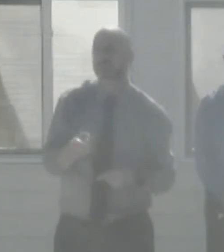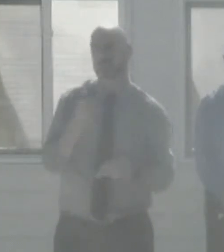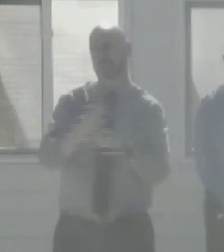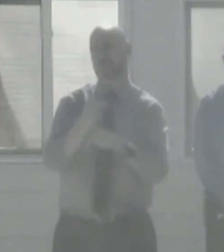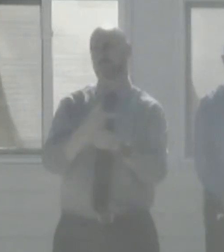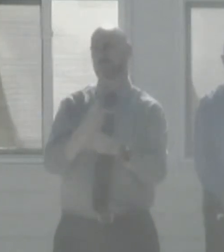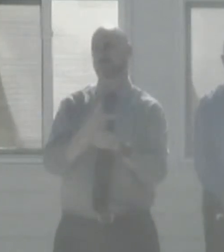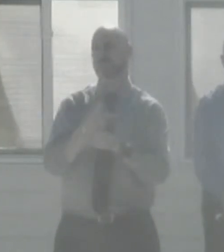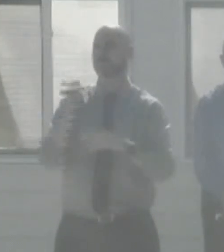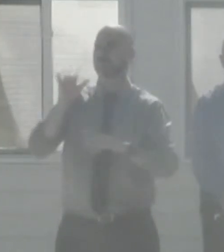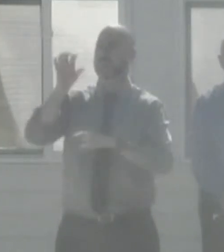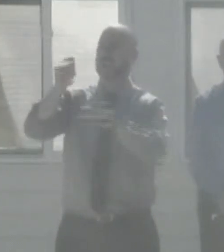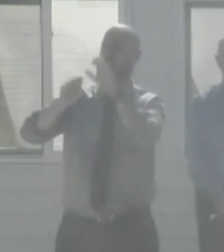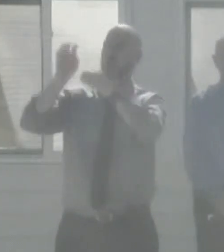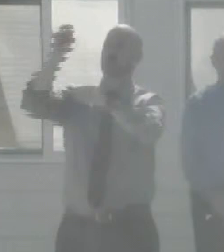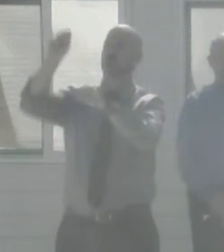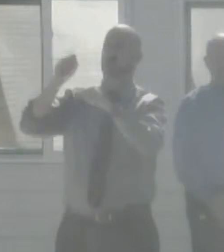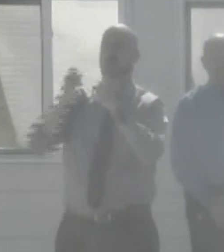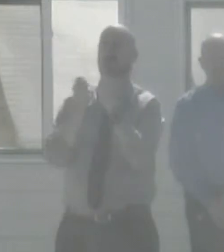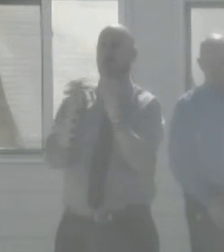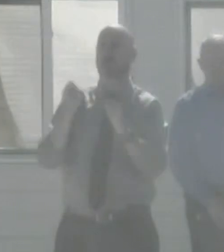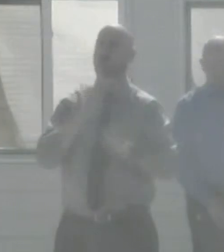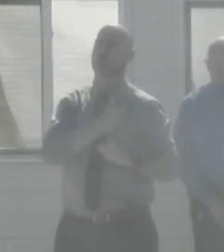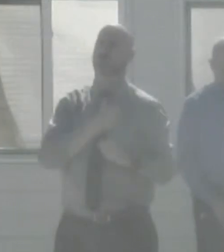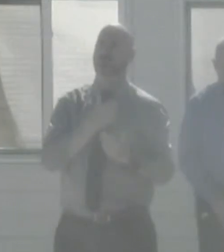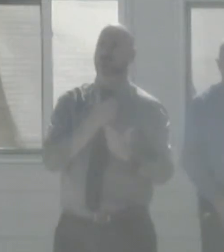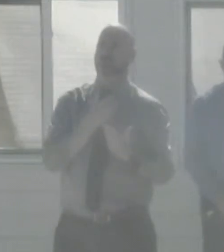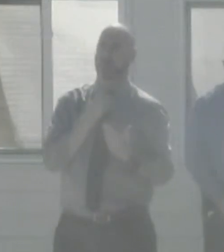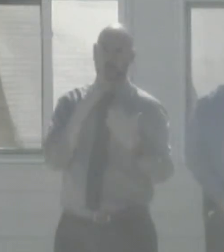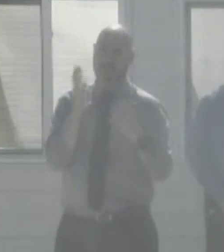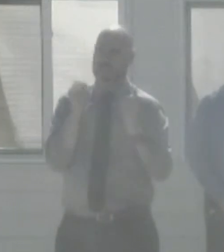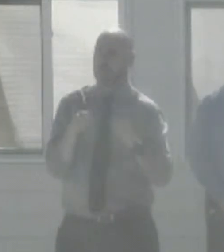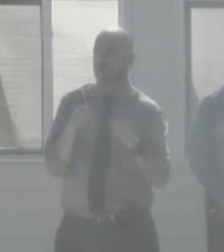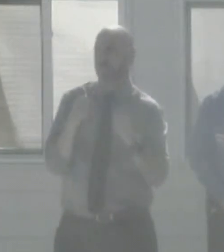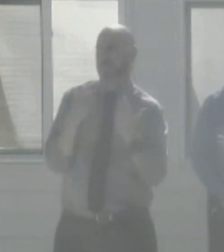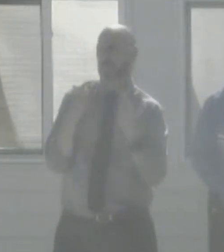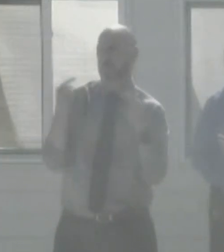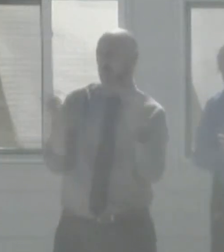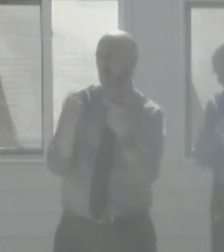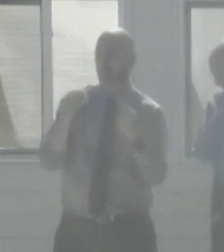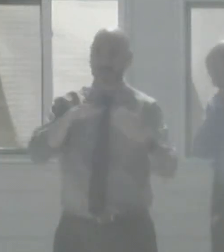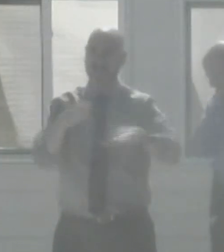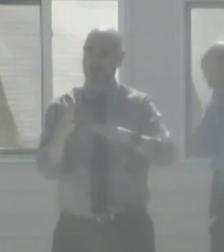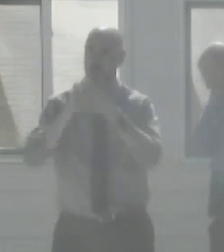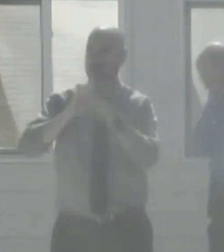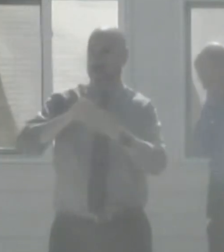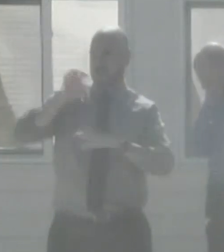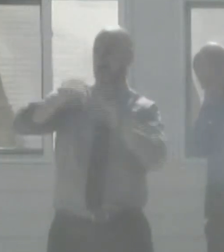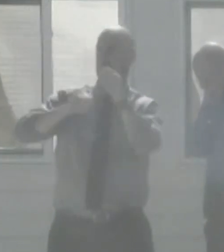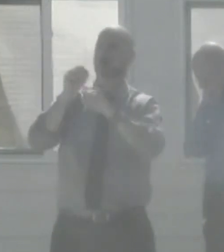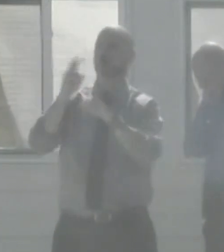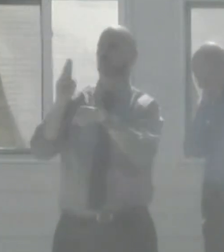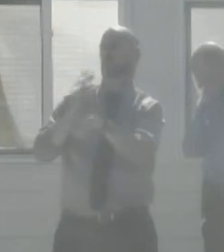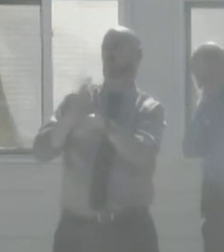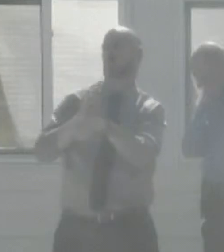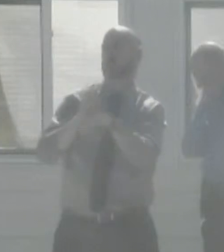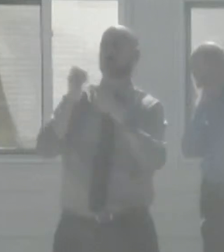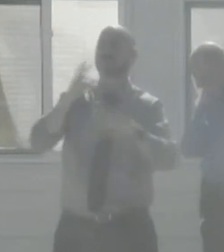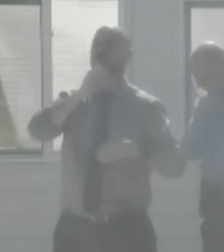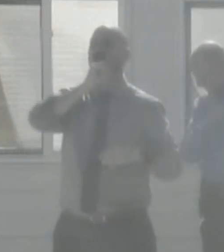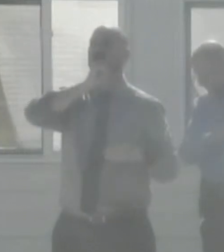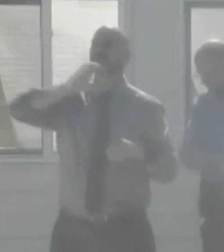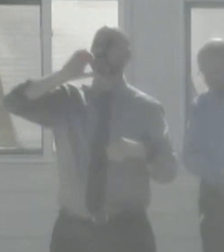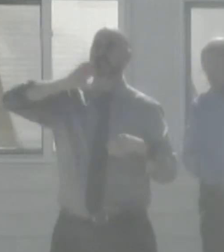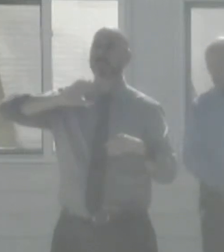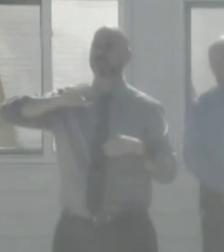injuries and sometimes even fatalities based on the use of ladders. We've got a lot of elderly residents. We have different